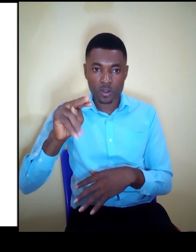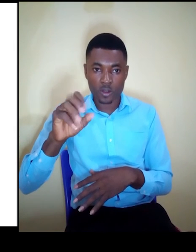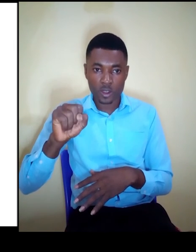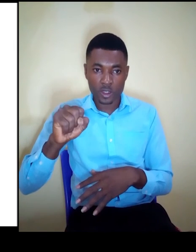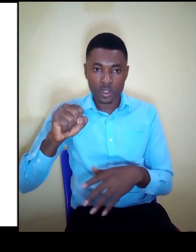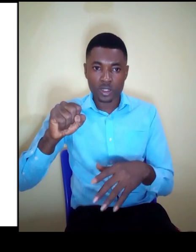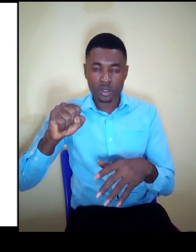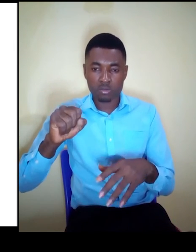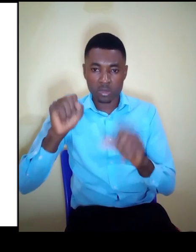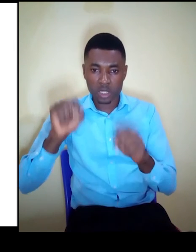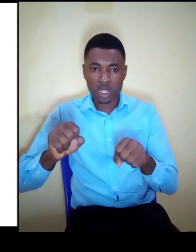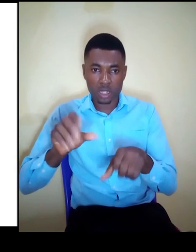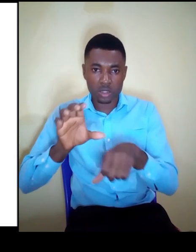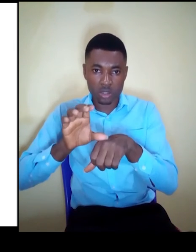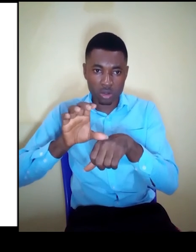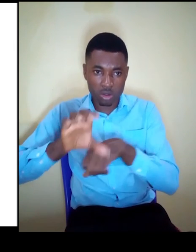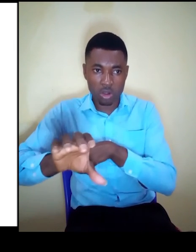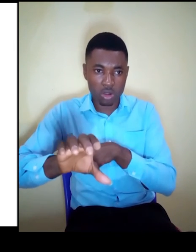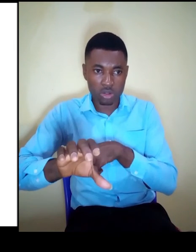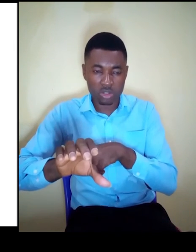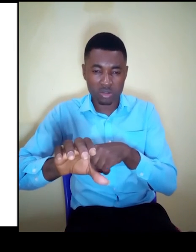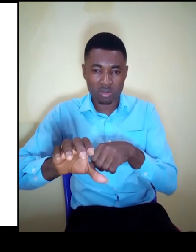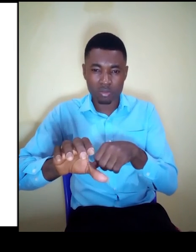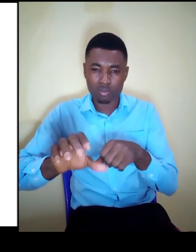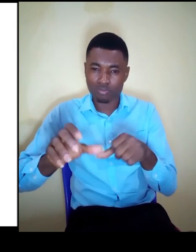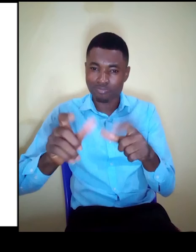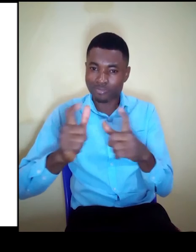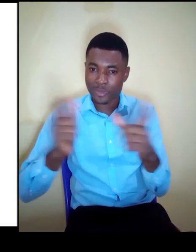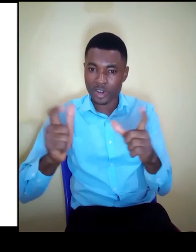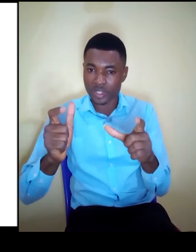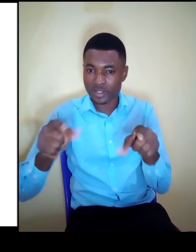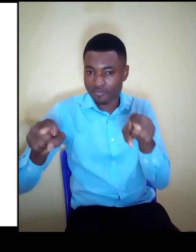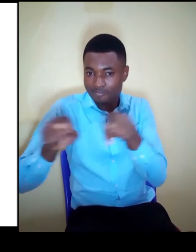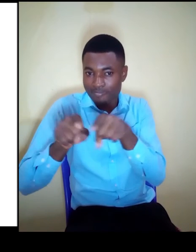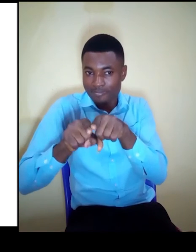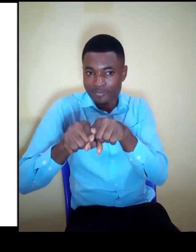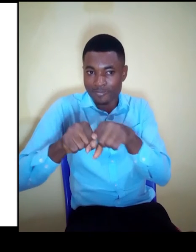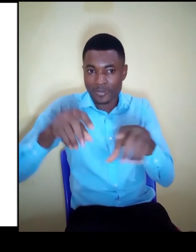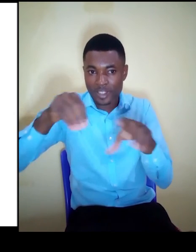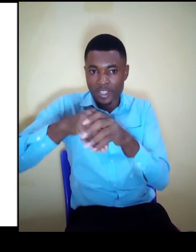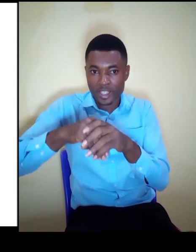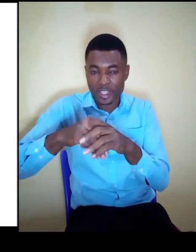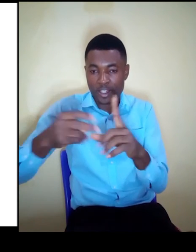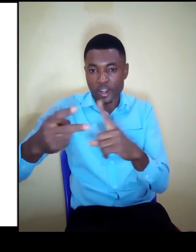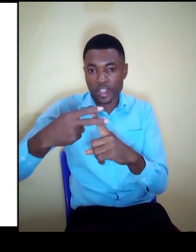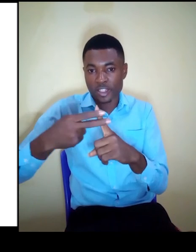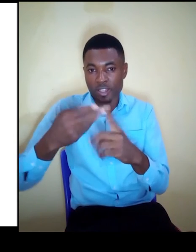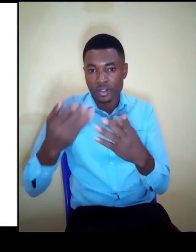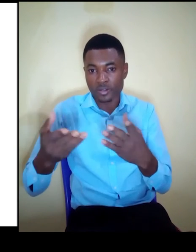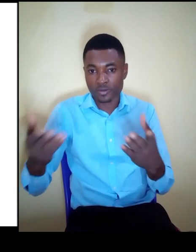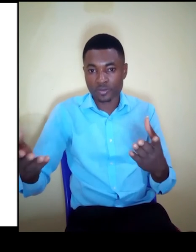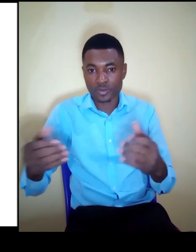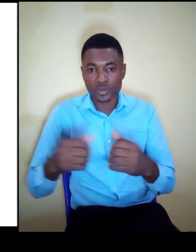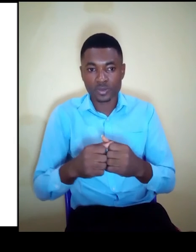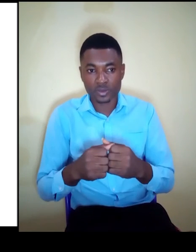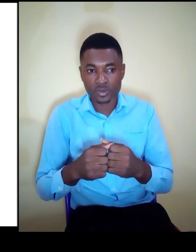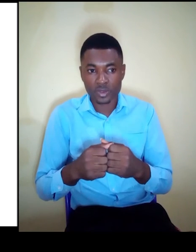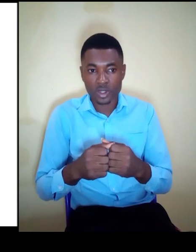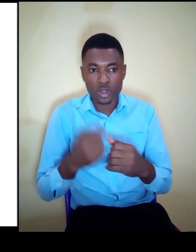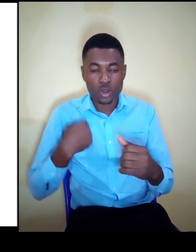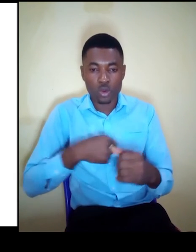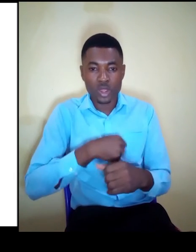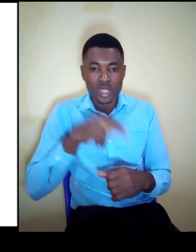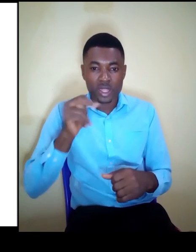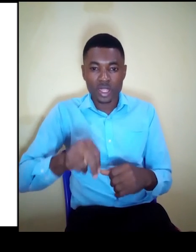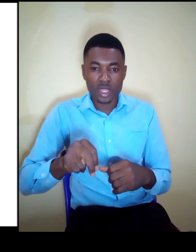of lexical items and iconicity in the grammatical domain. We need cross-linguistic